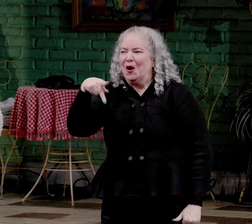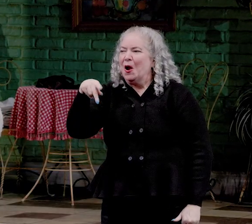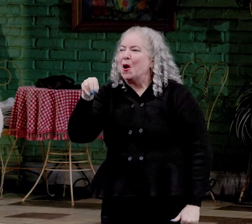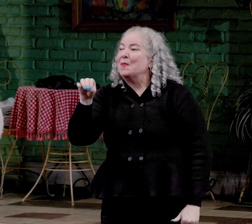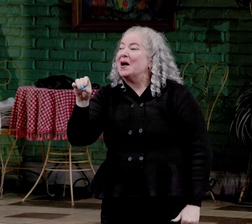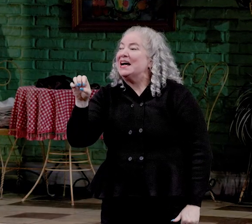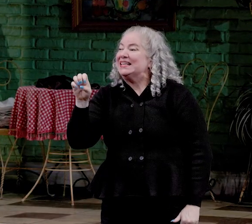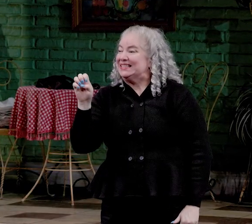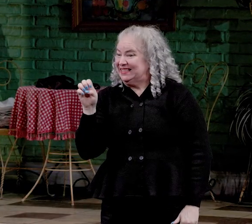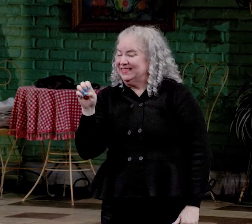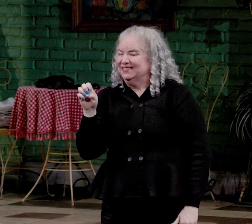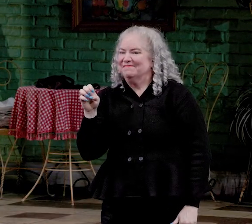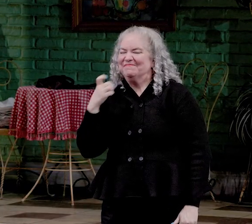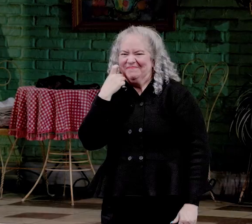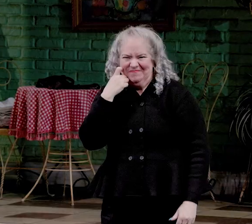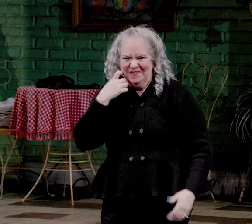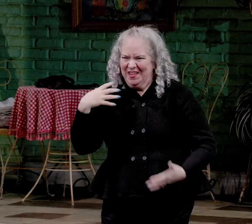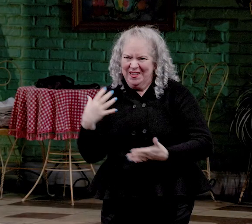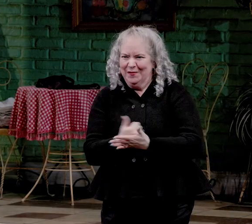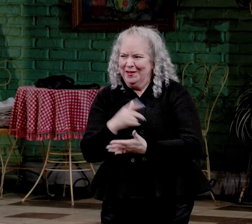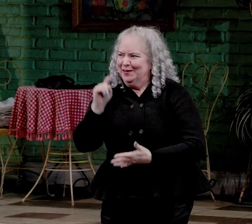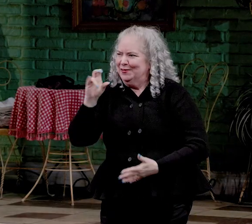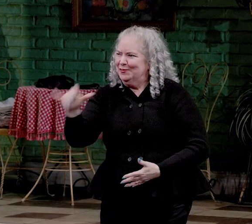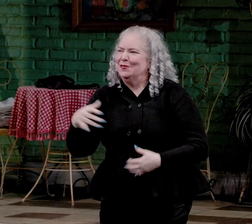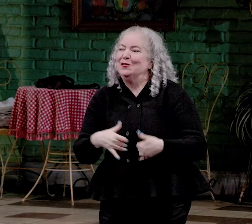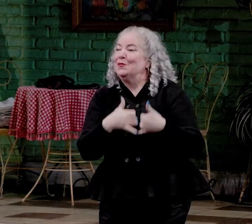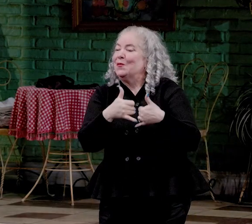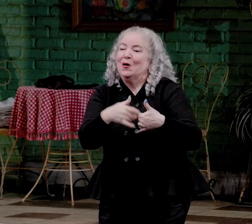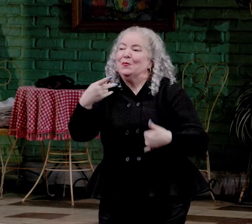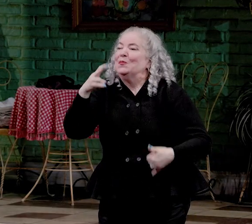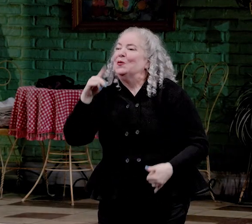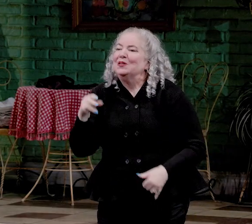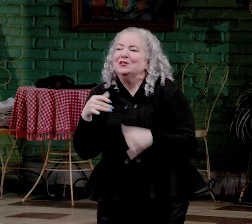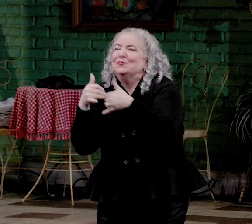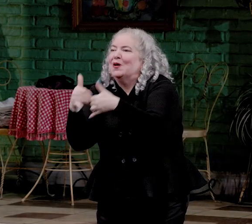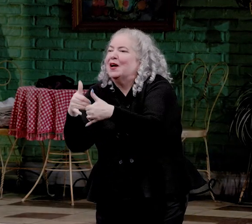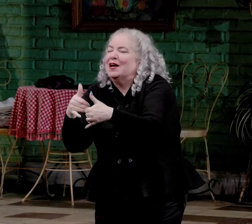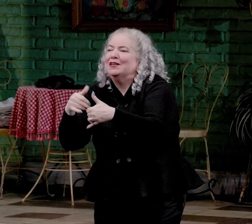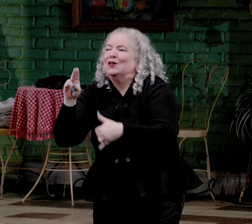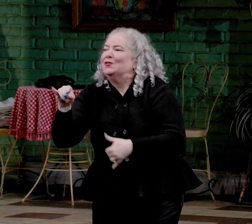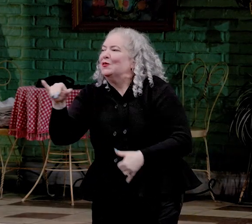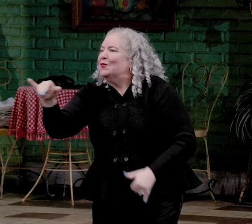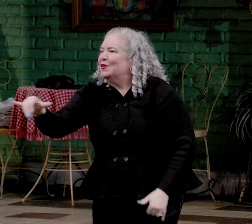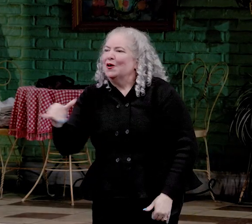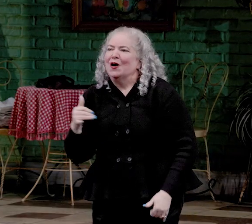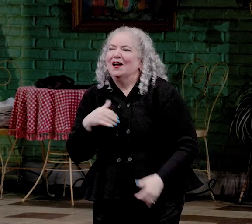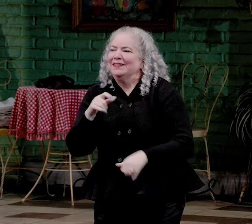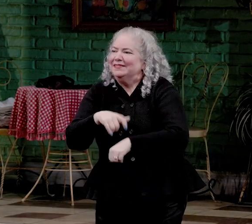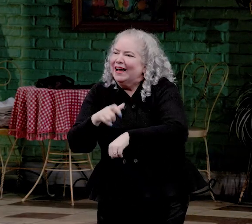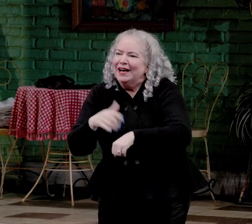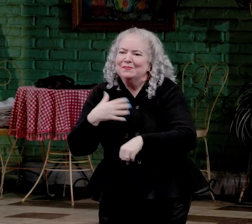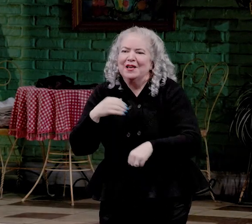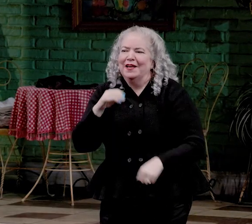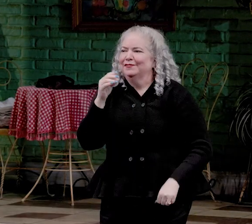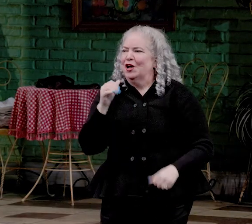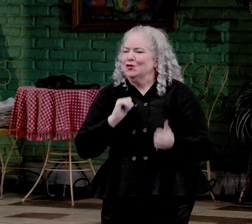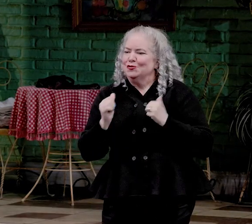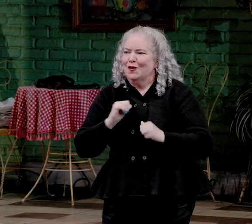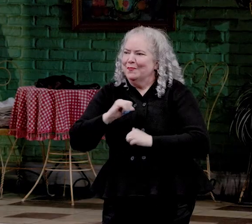Fresh from winning the Tony Award, the Pulitzer Prize, the New York Drama Critics Circle Award, and the Drama Desk